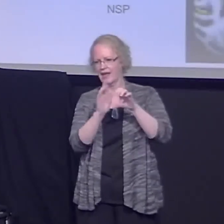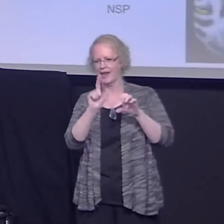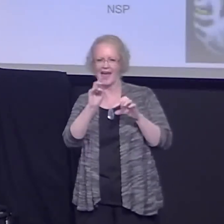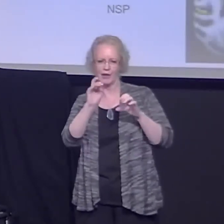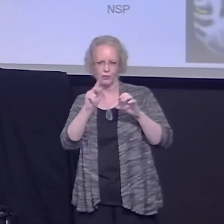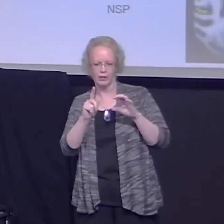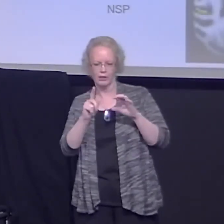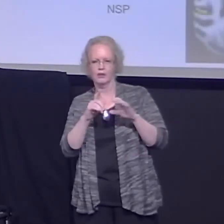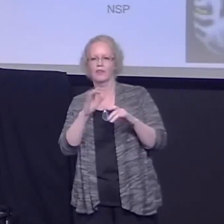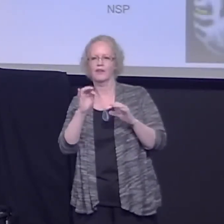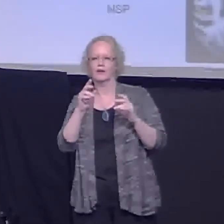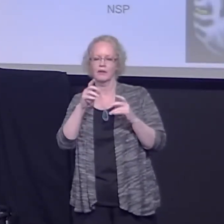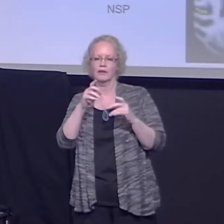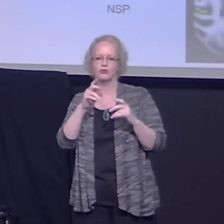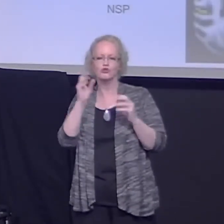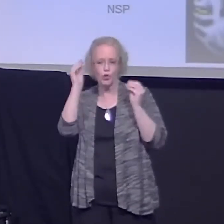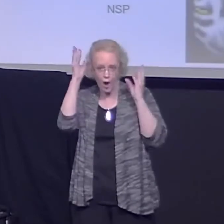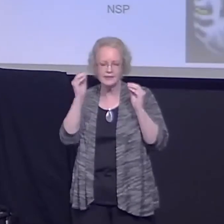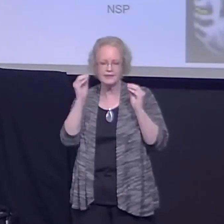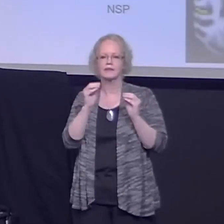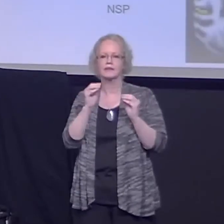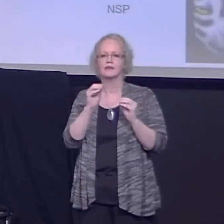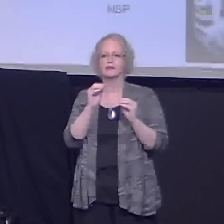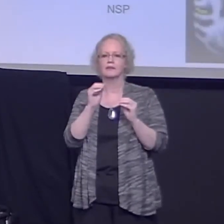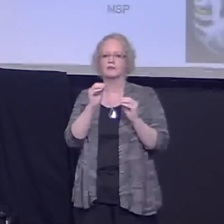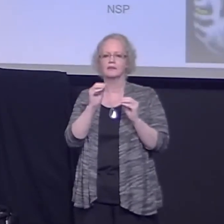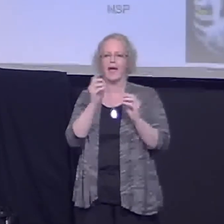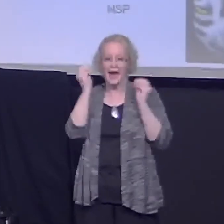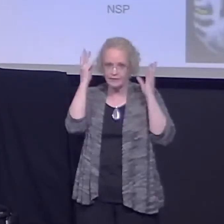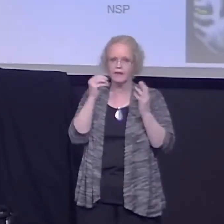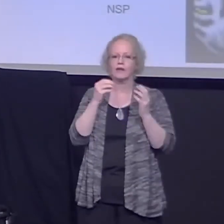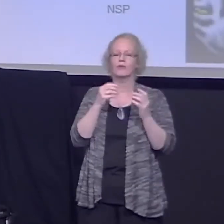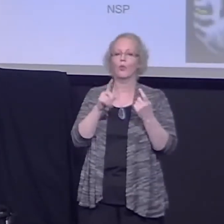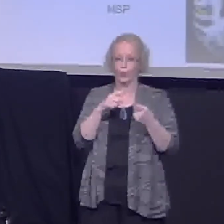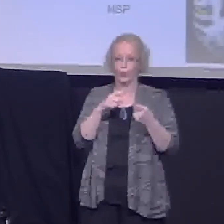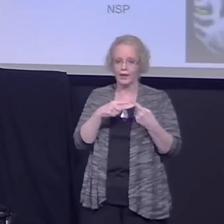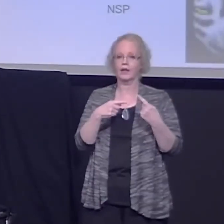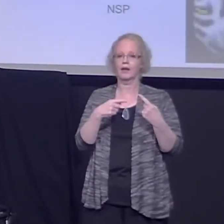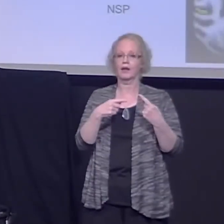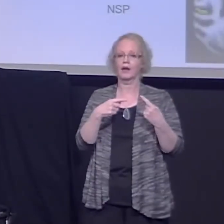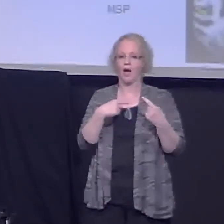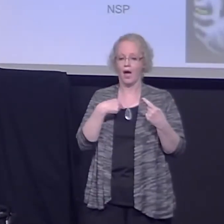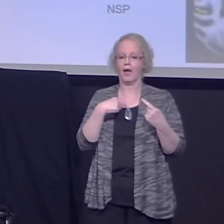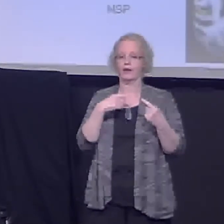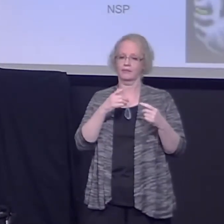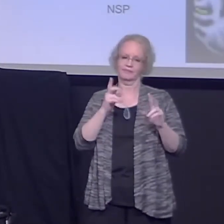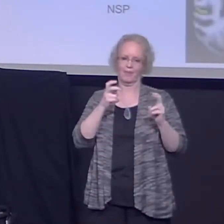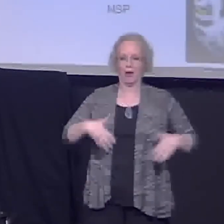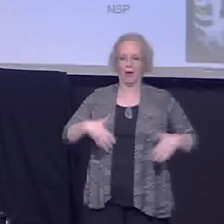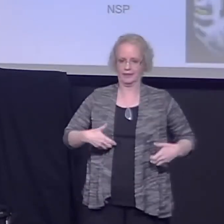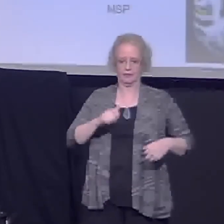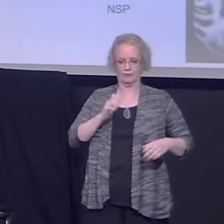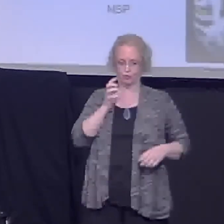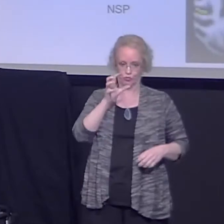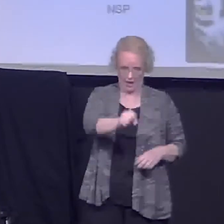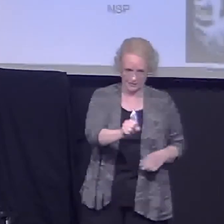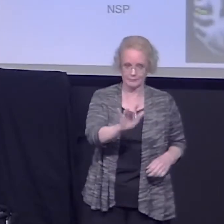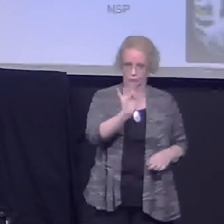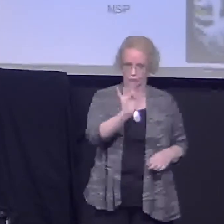neurons also activate when the monkey observes another monkey grasping and reaching. So it's another example of a sensory